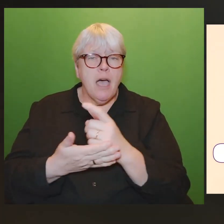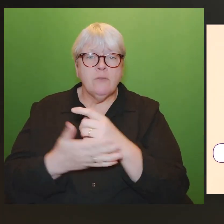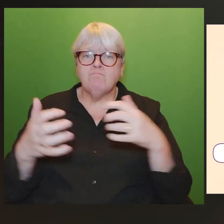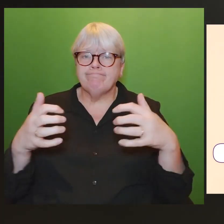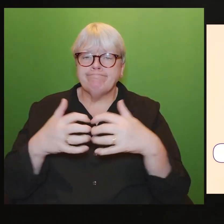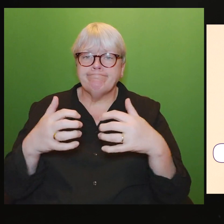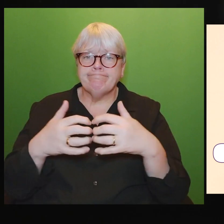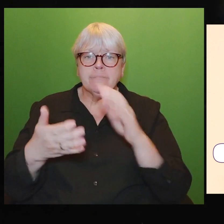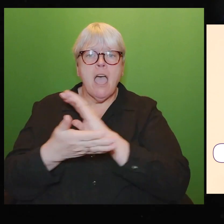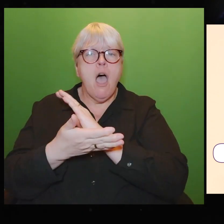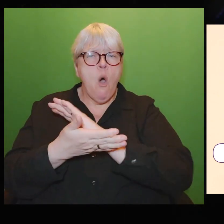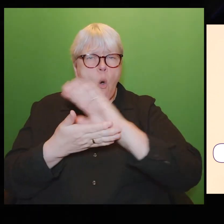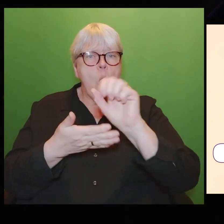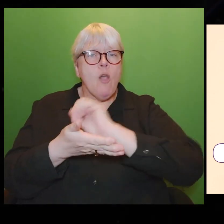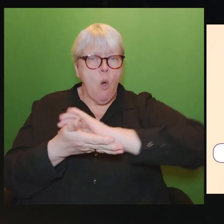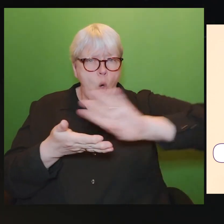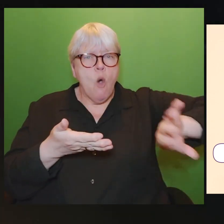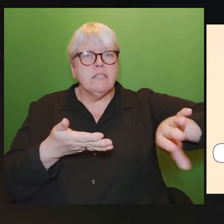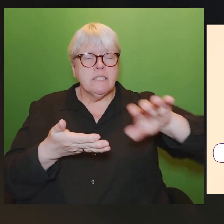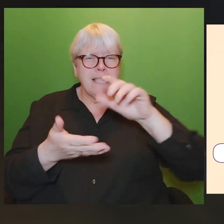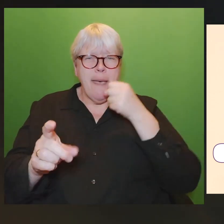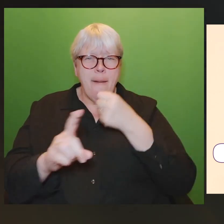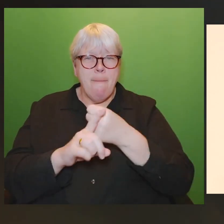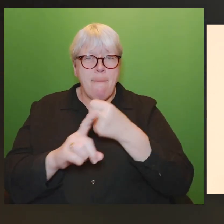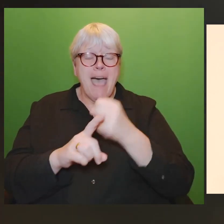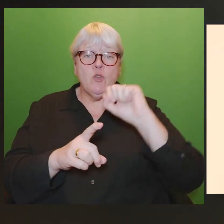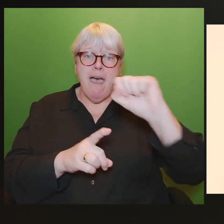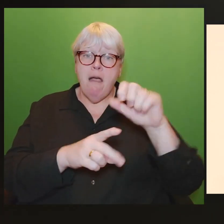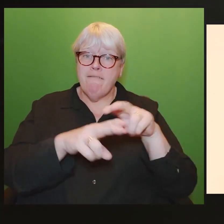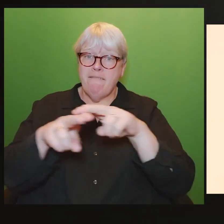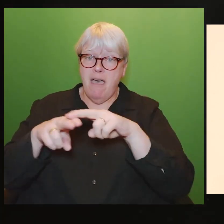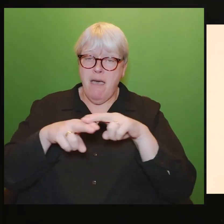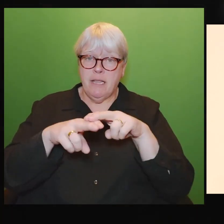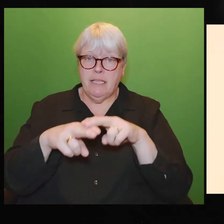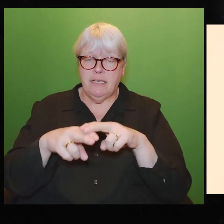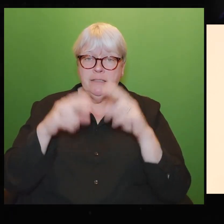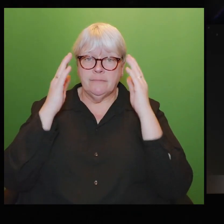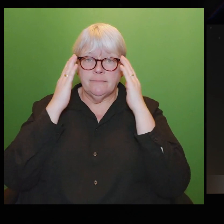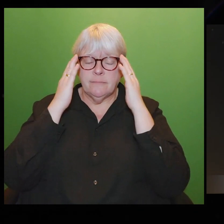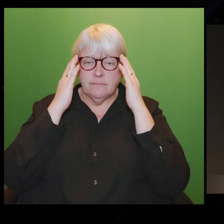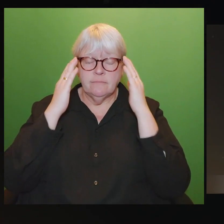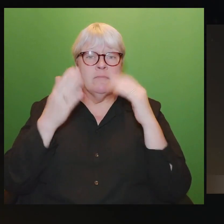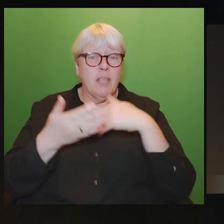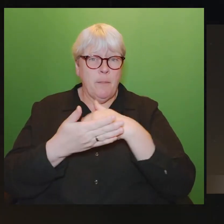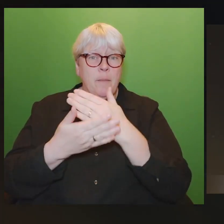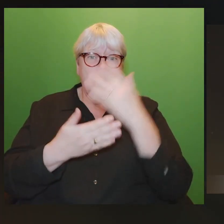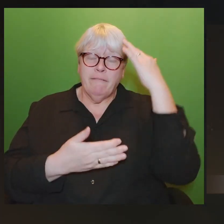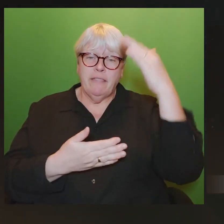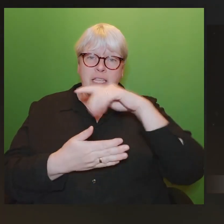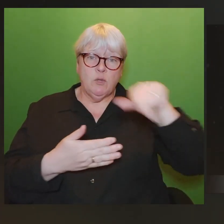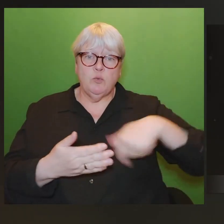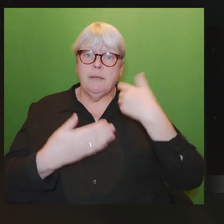journey started one day when I decided to find out who my mother was. My mother,